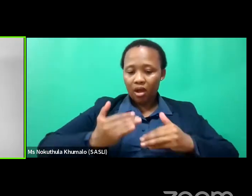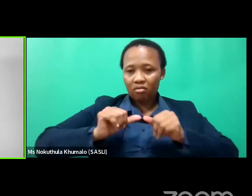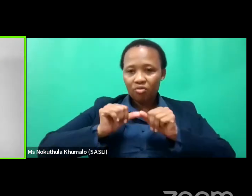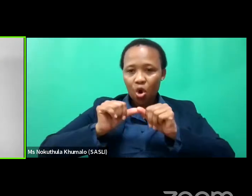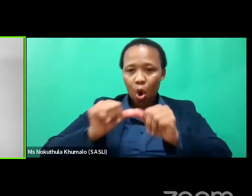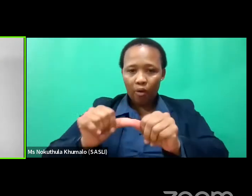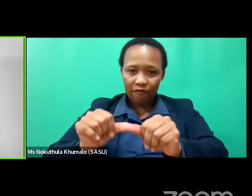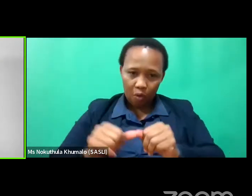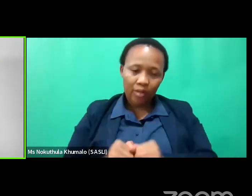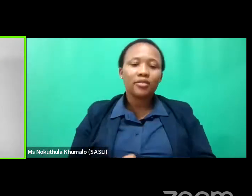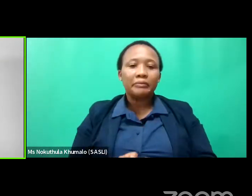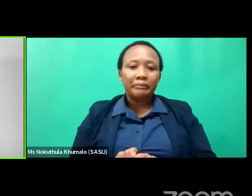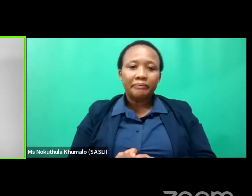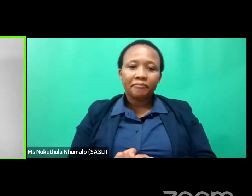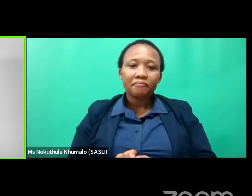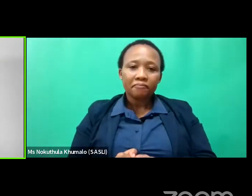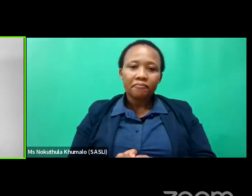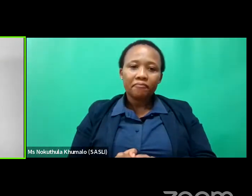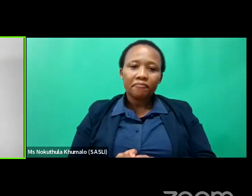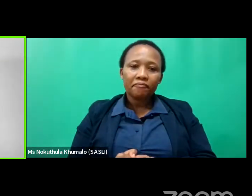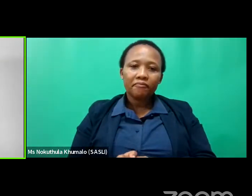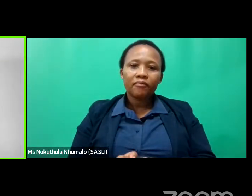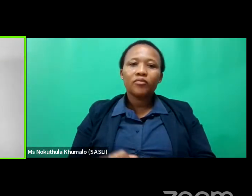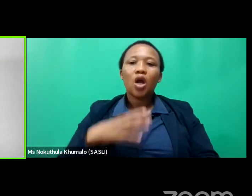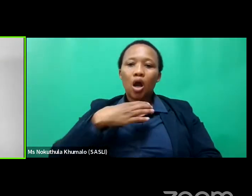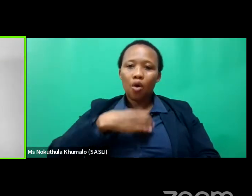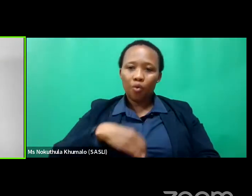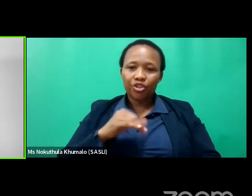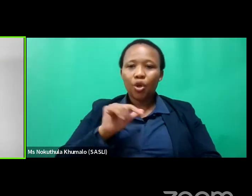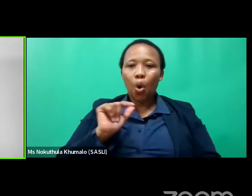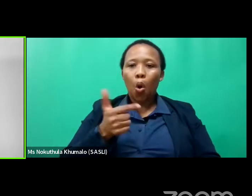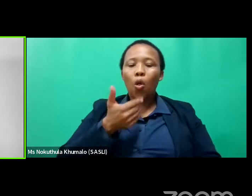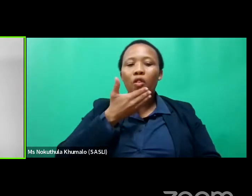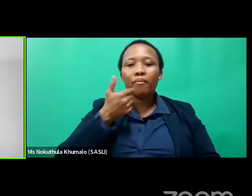you an excellent Indaba. Thank you.